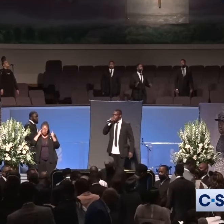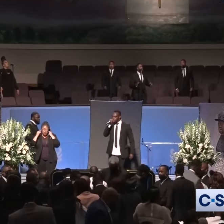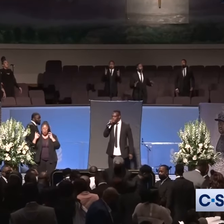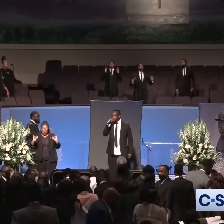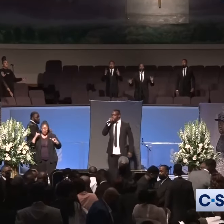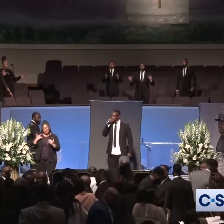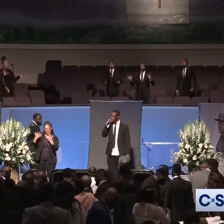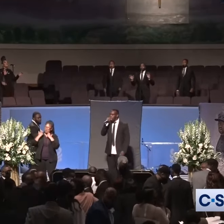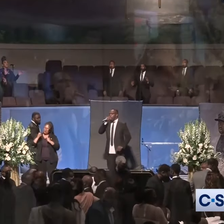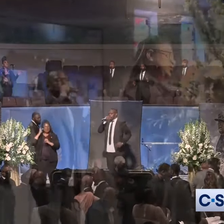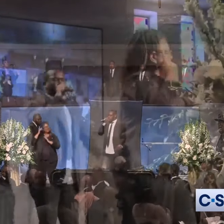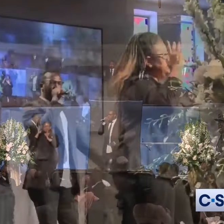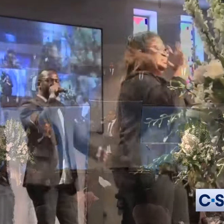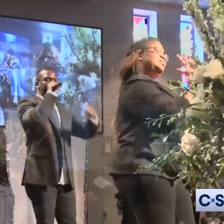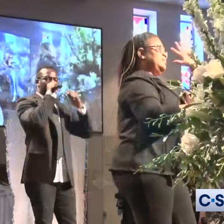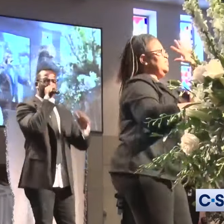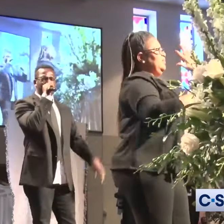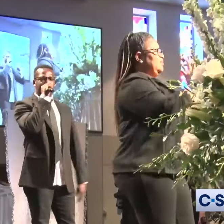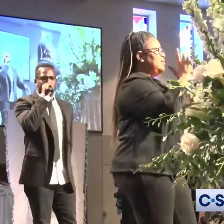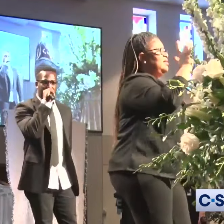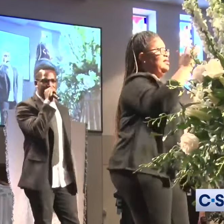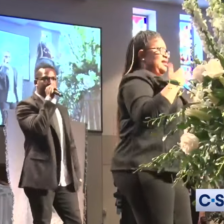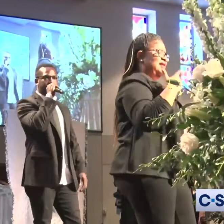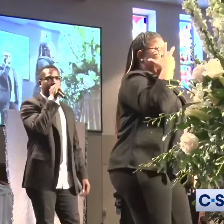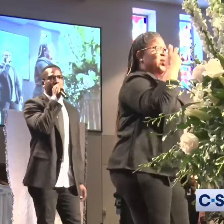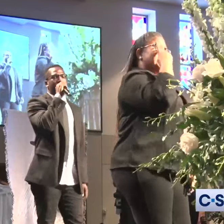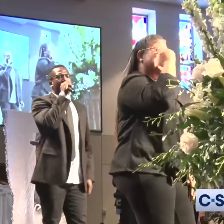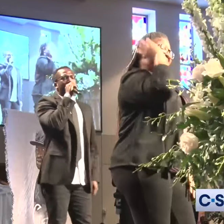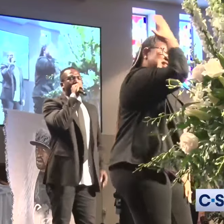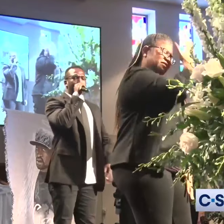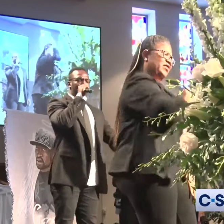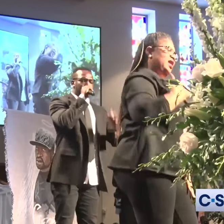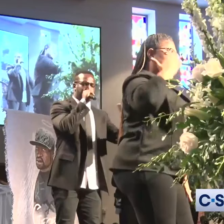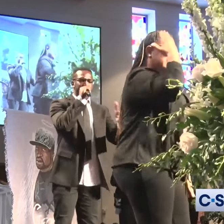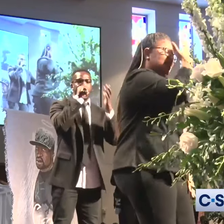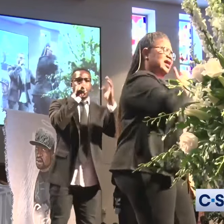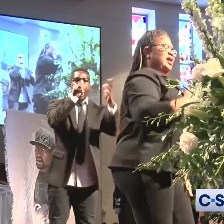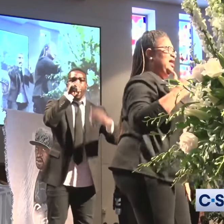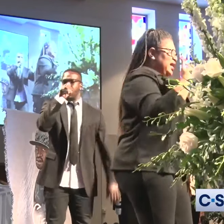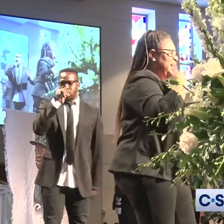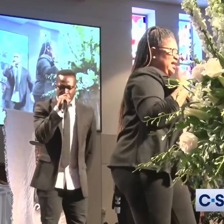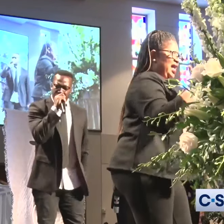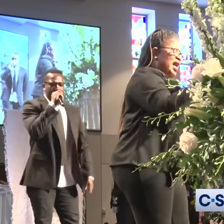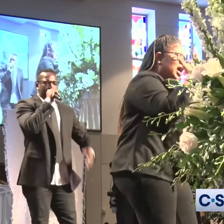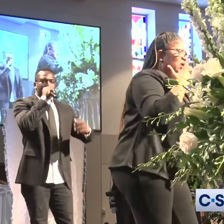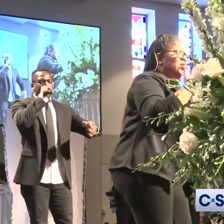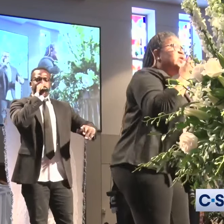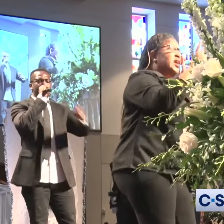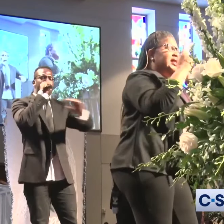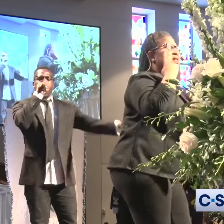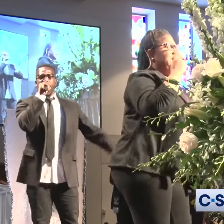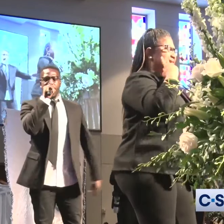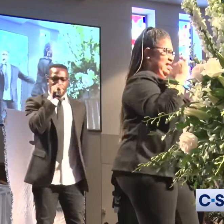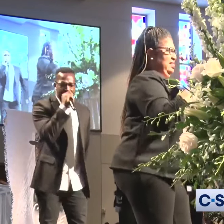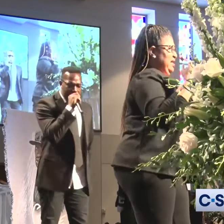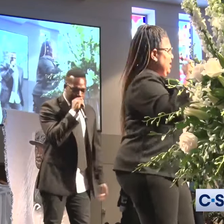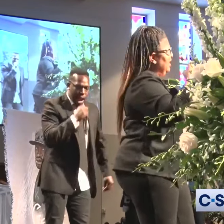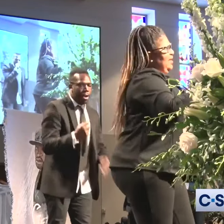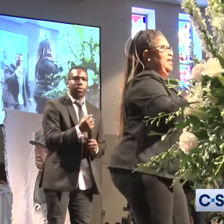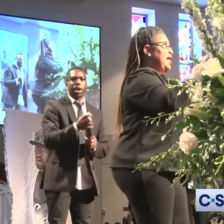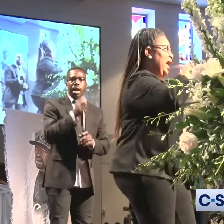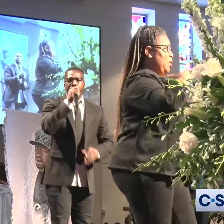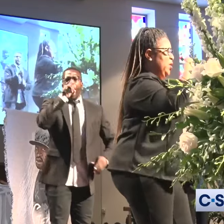want to see Jesus see him face to face. I want to see the nail that they put in his